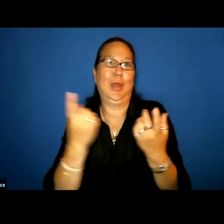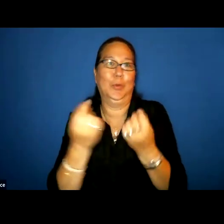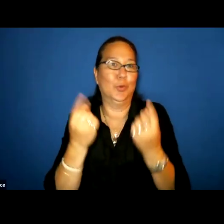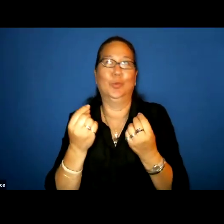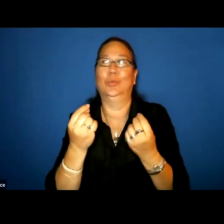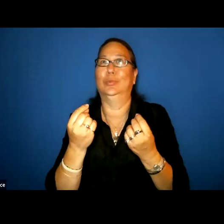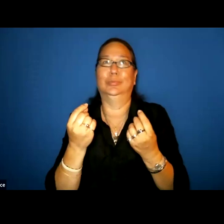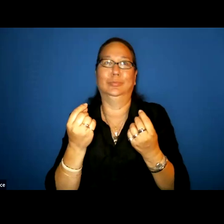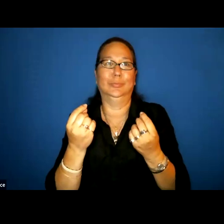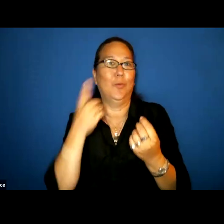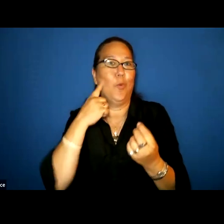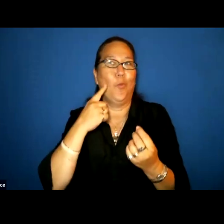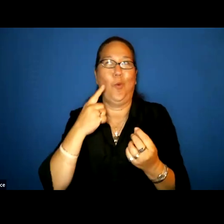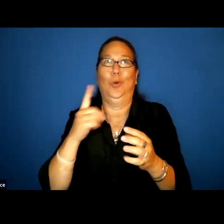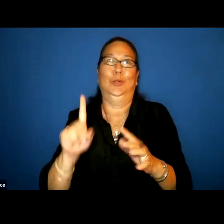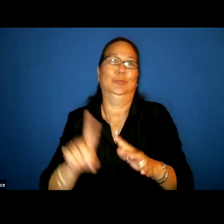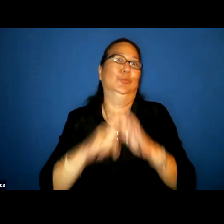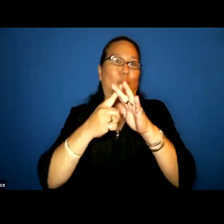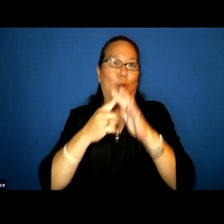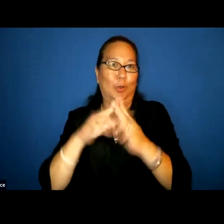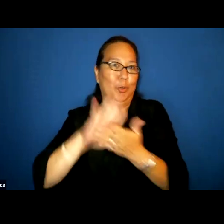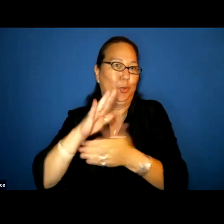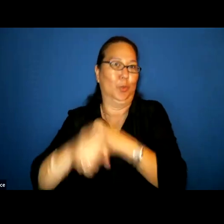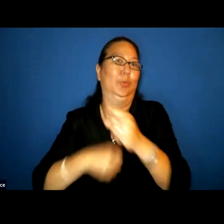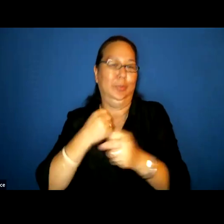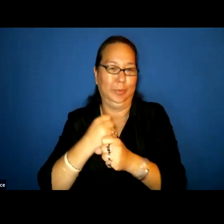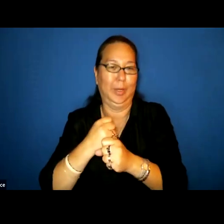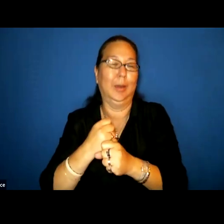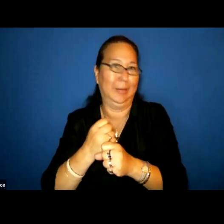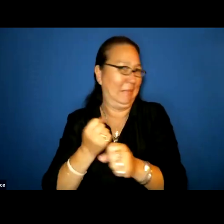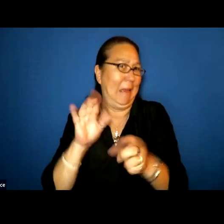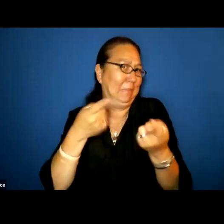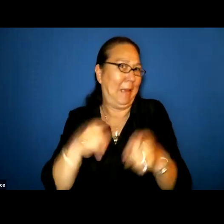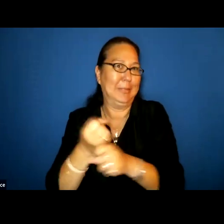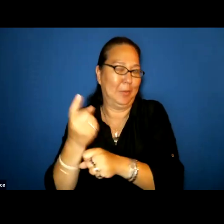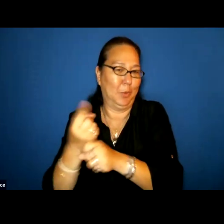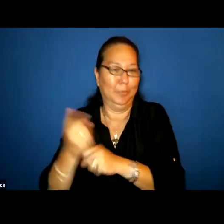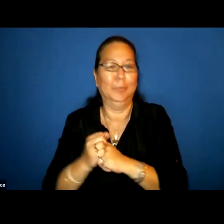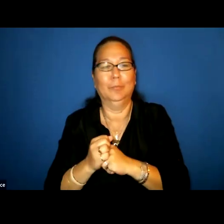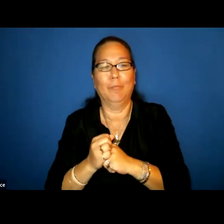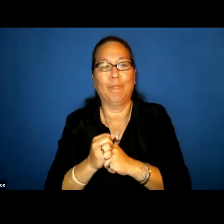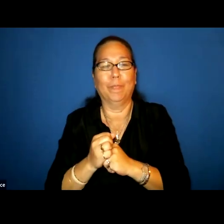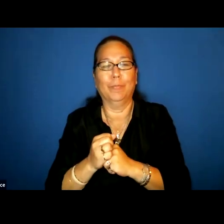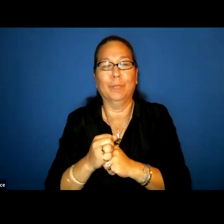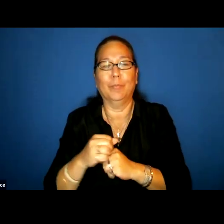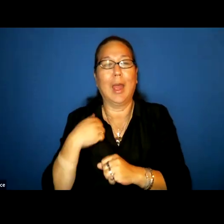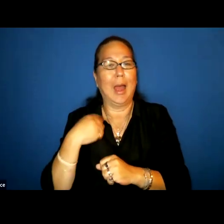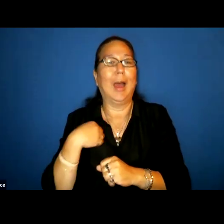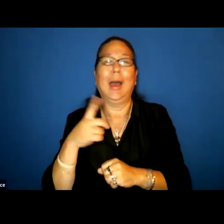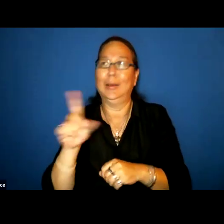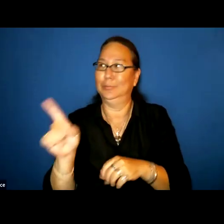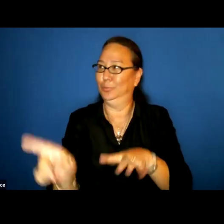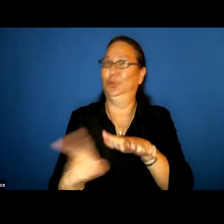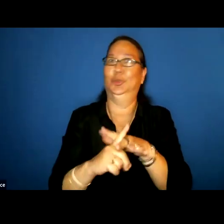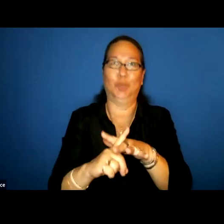launching school in this school year. Committee member Scarrett asked if it is actually the case that I come to every single meeting since this is